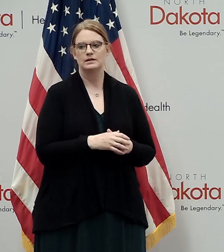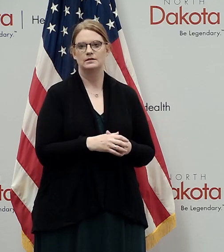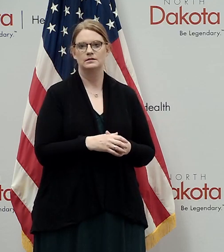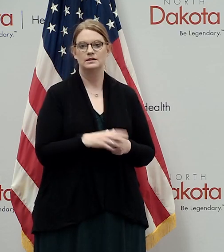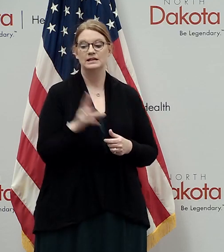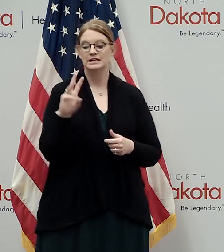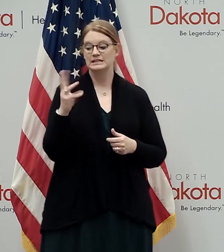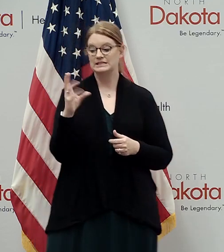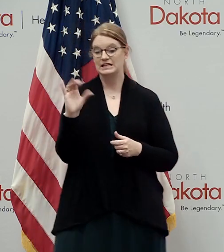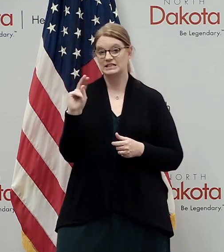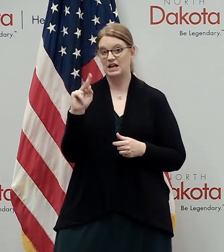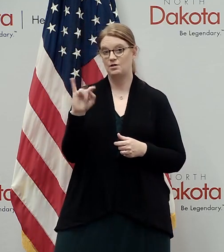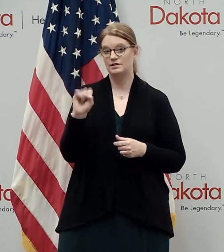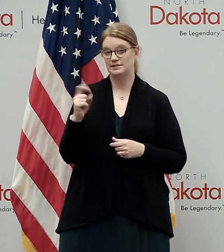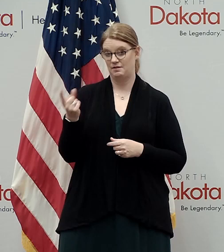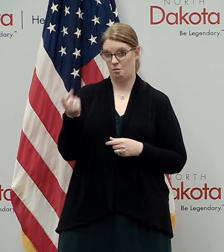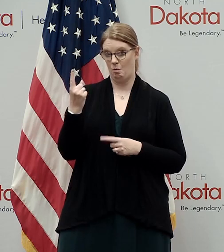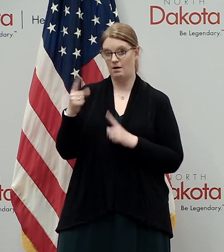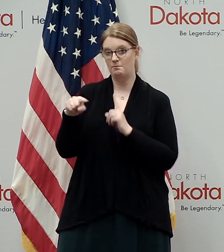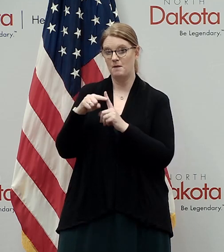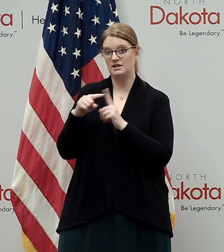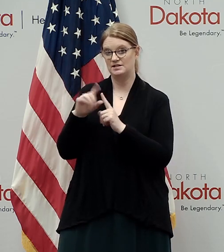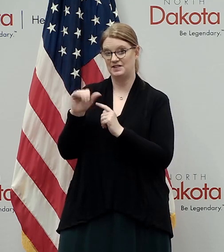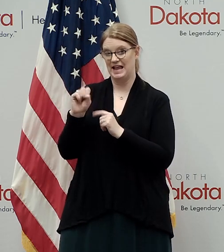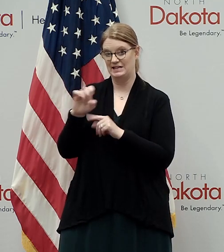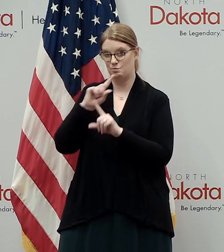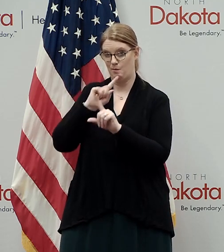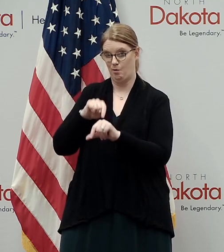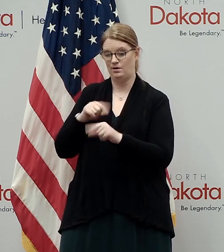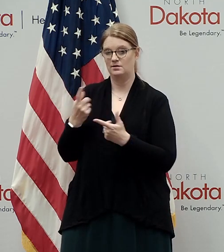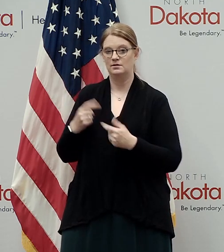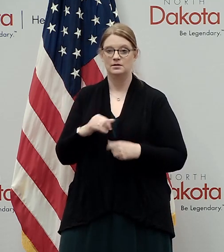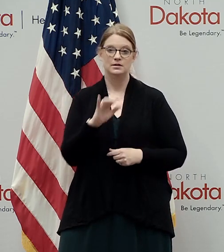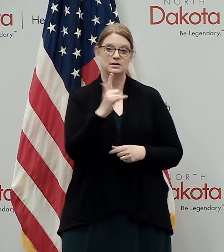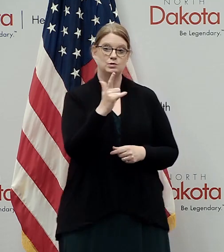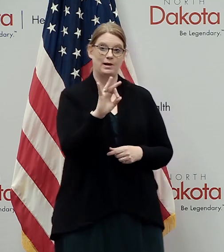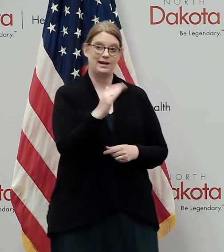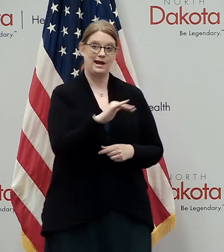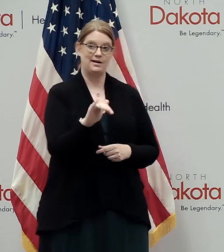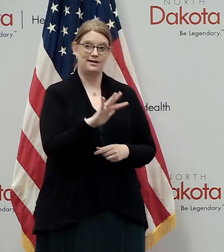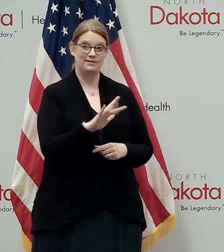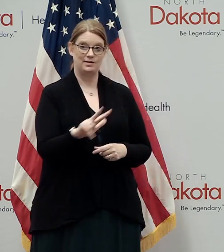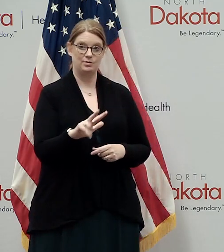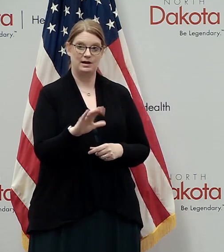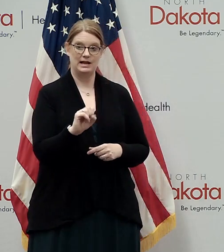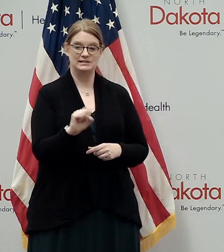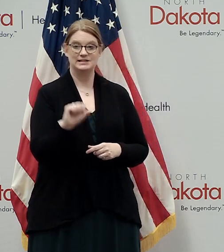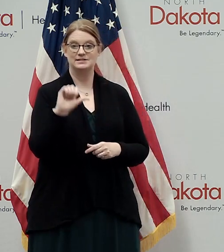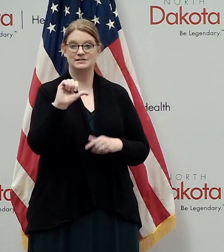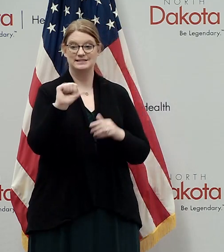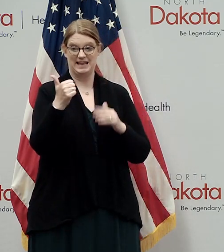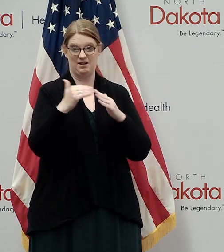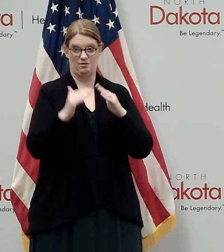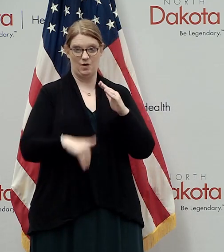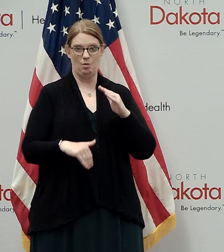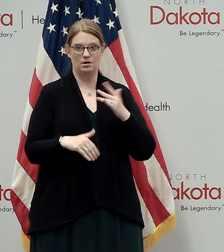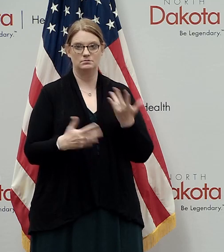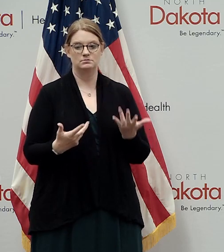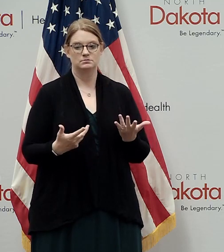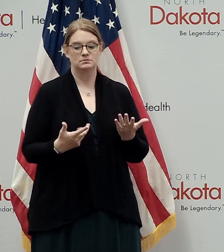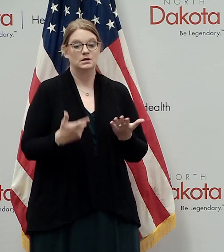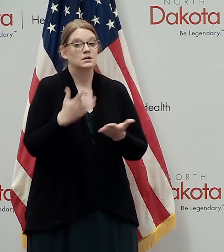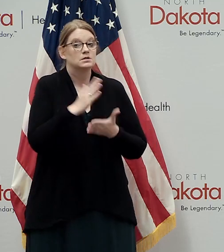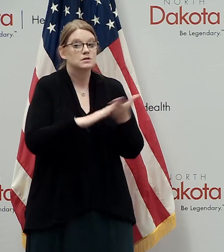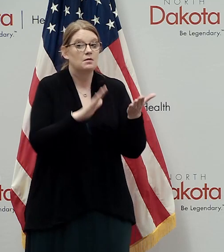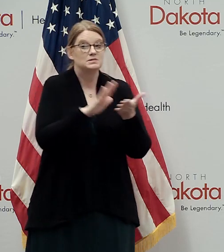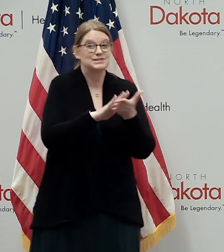6 counties have only one positive case reported. 29 of our 53 counties have 10 or fewer. So some school